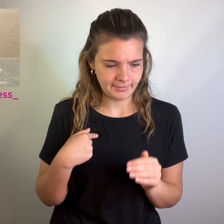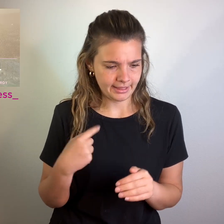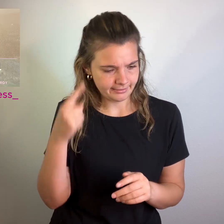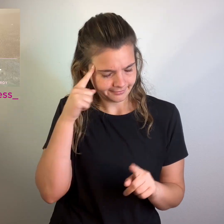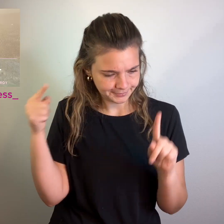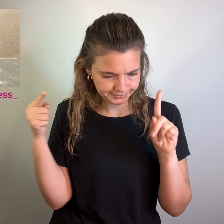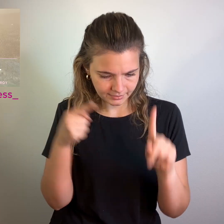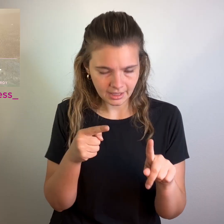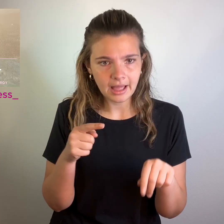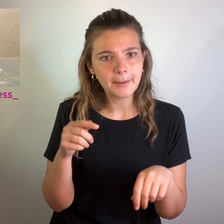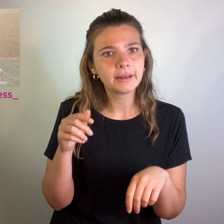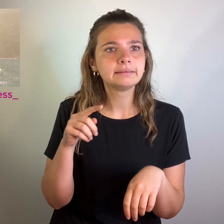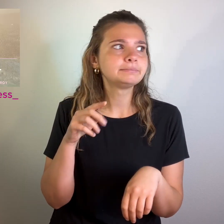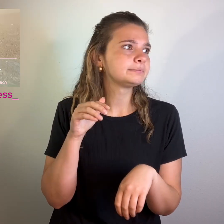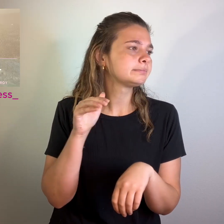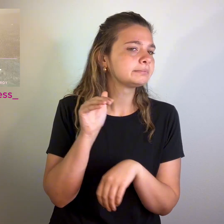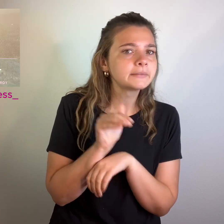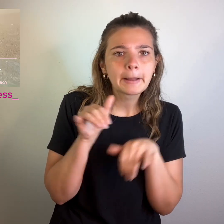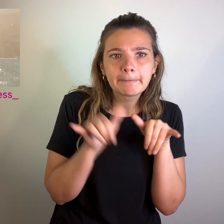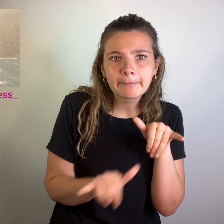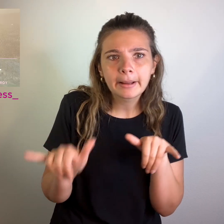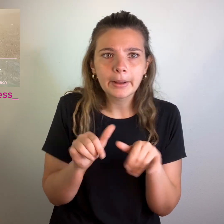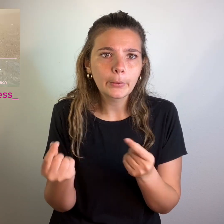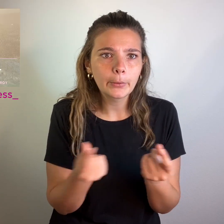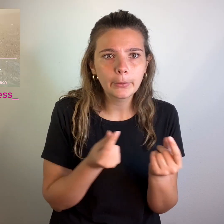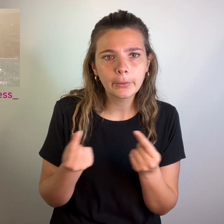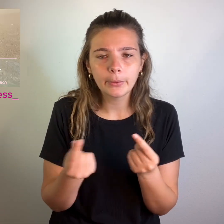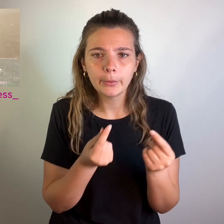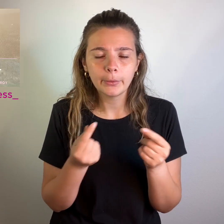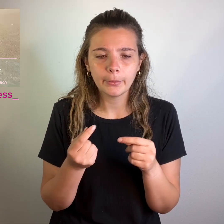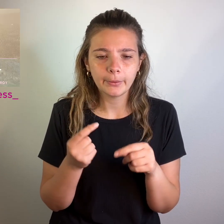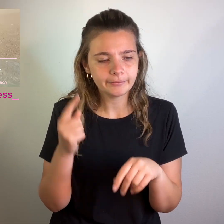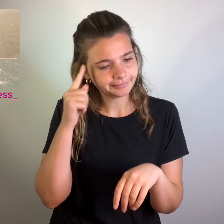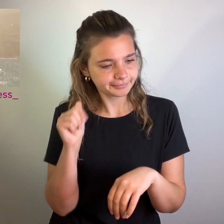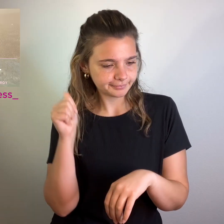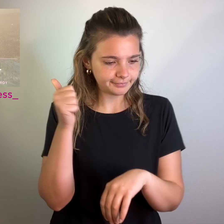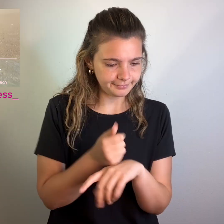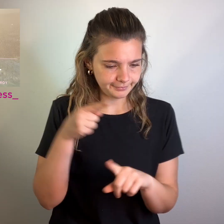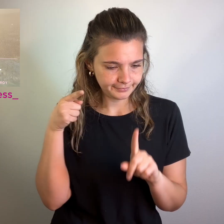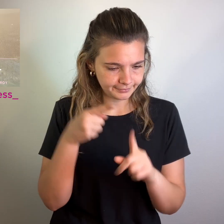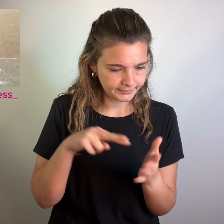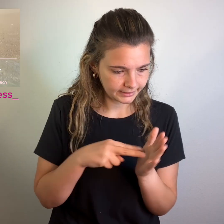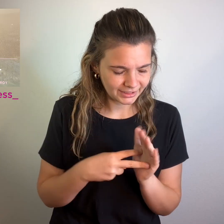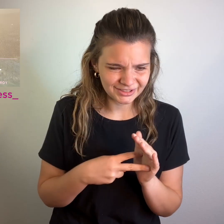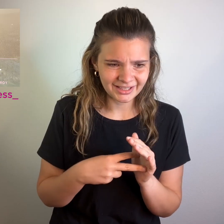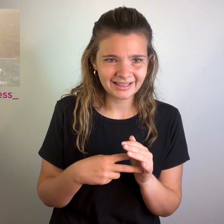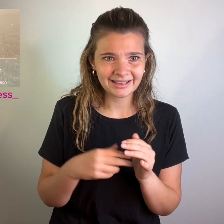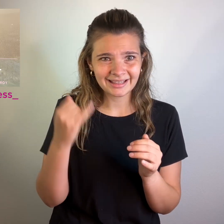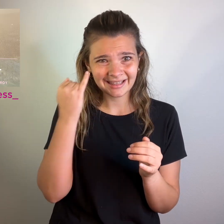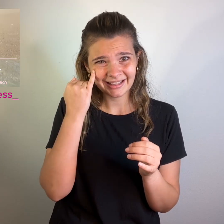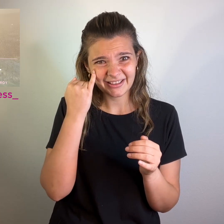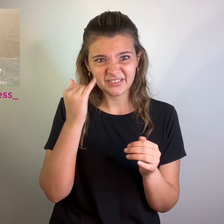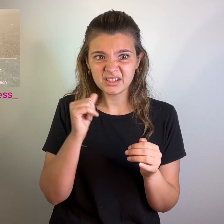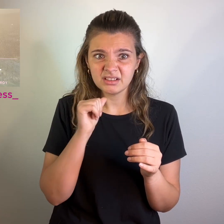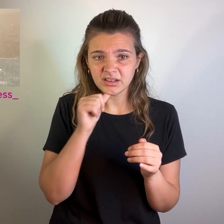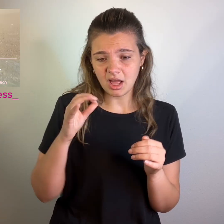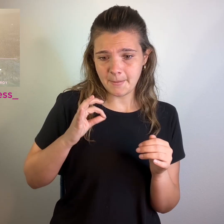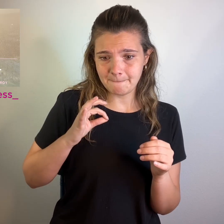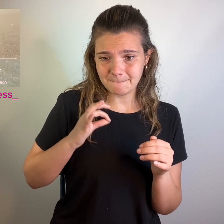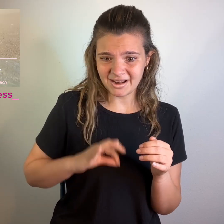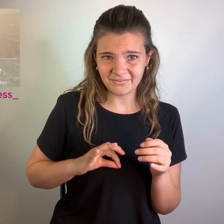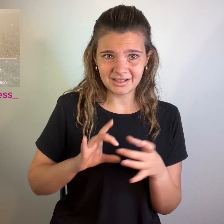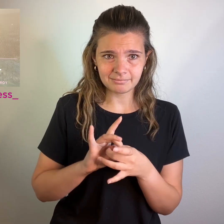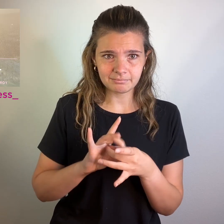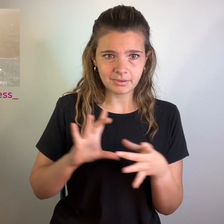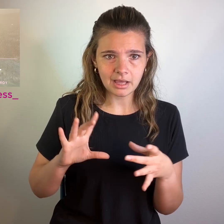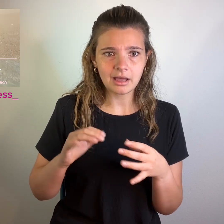some way, shape, or form, I'm setting the intention to cut any cords that just are not serving me or not for my greatest and highest vibration. And I